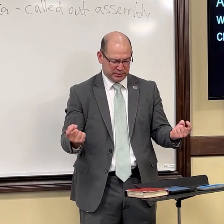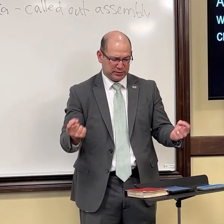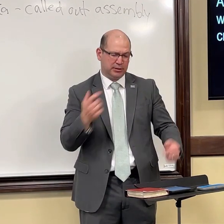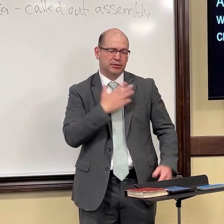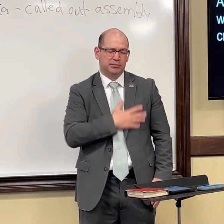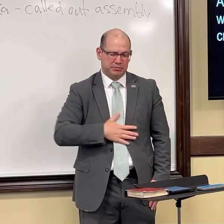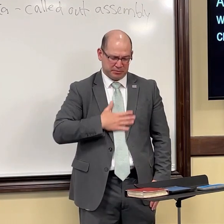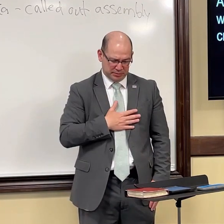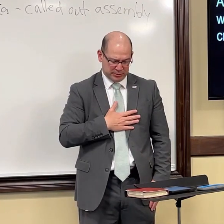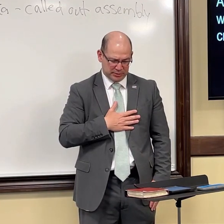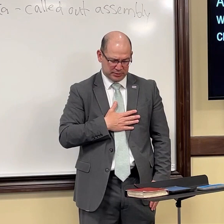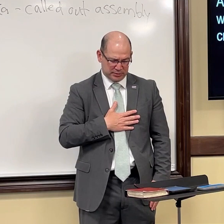have sinned.